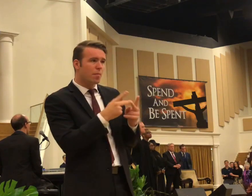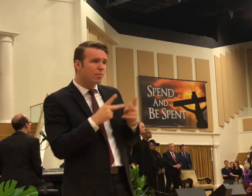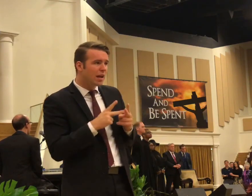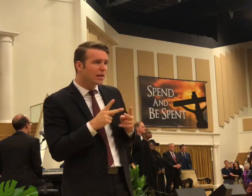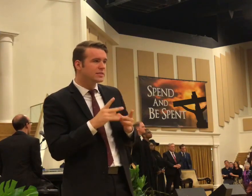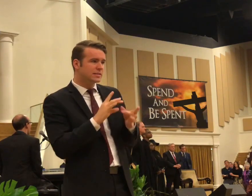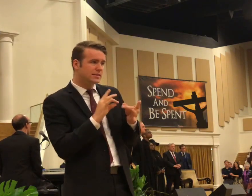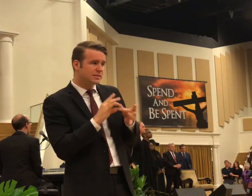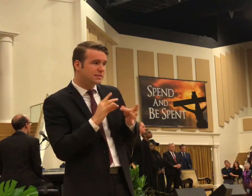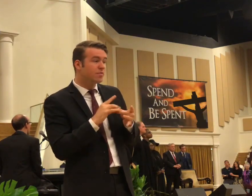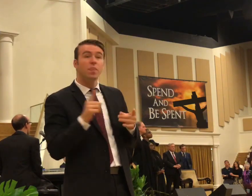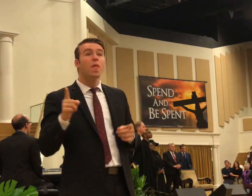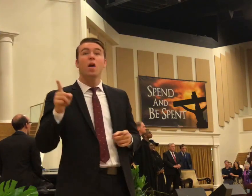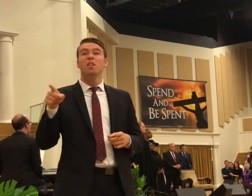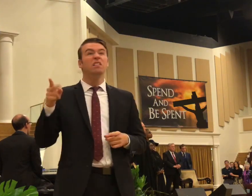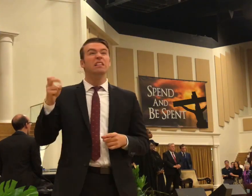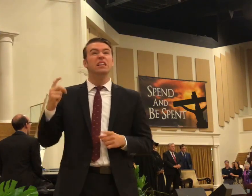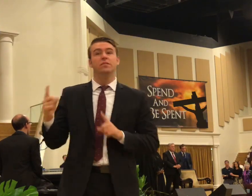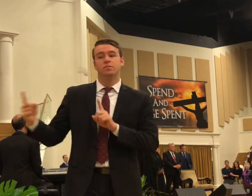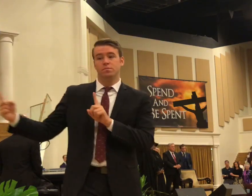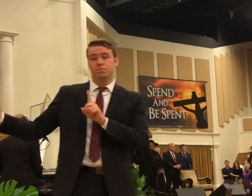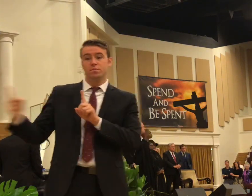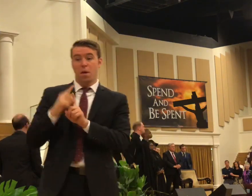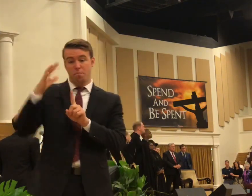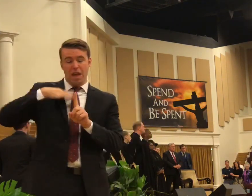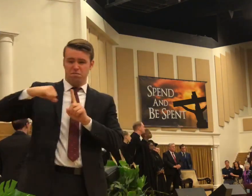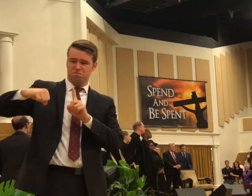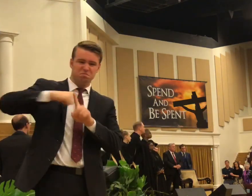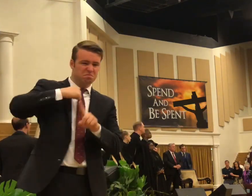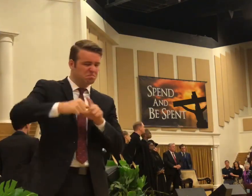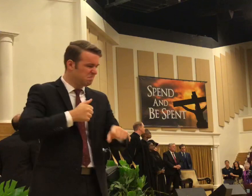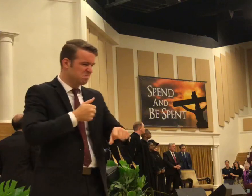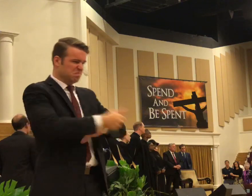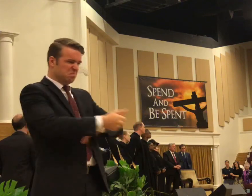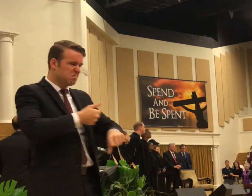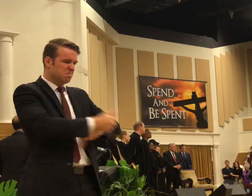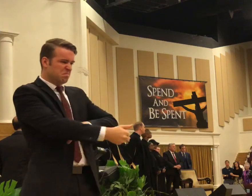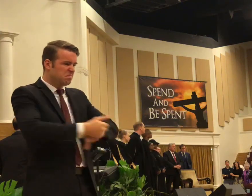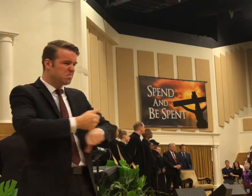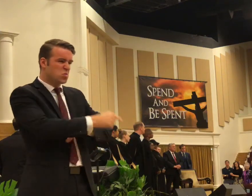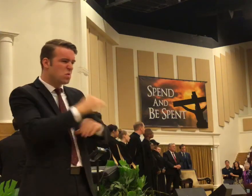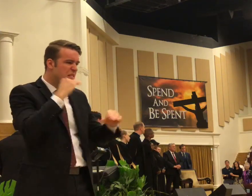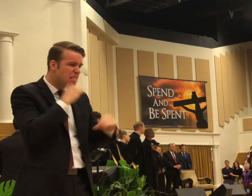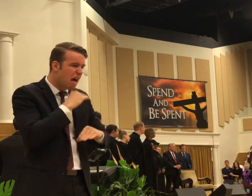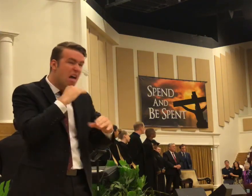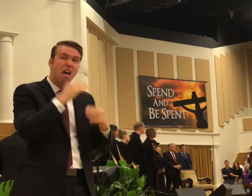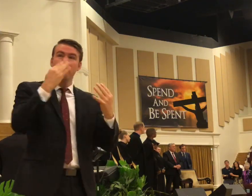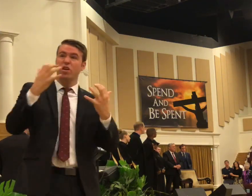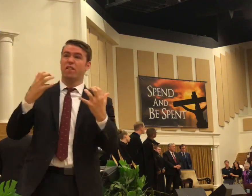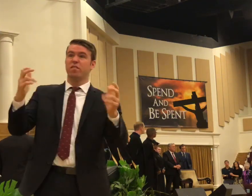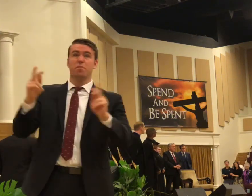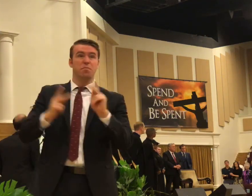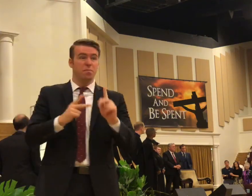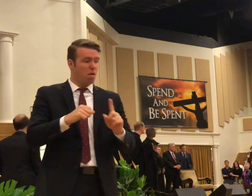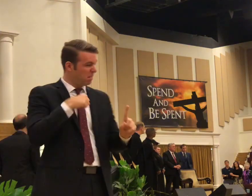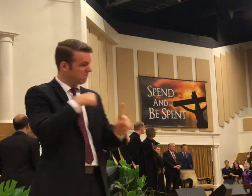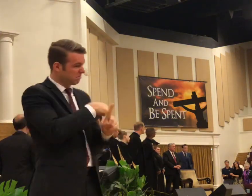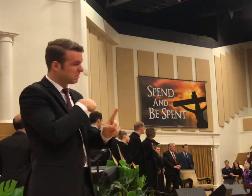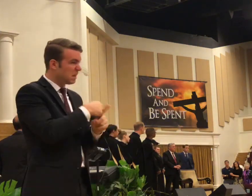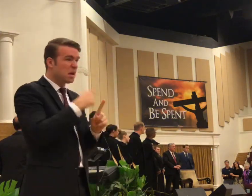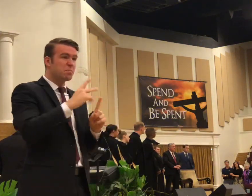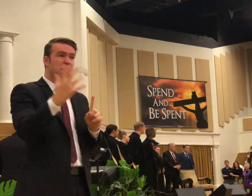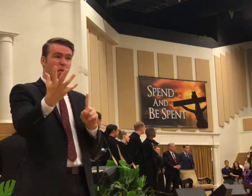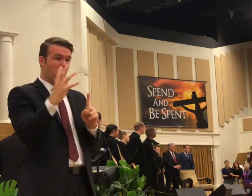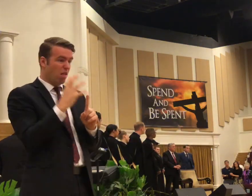He pulled up. A man he didn't even know accosted him, began to accuse him of everything under the sun, lying in front of all the people. And people, a crowd